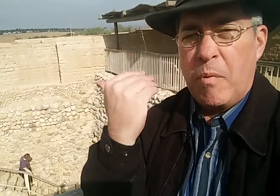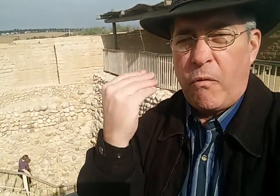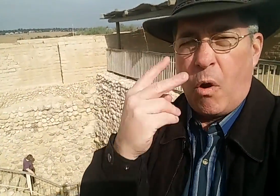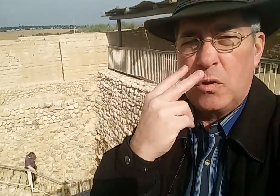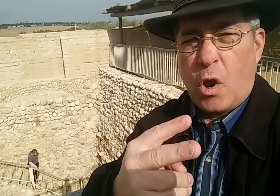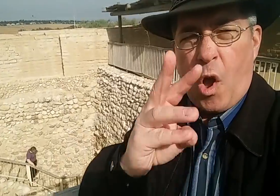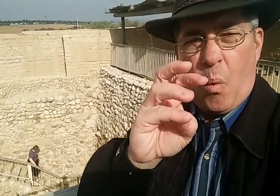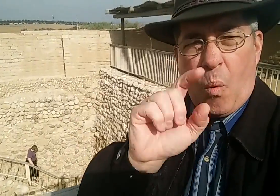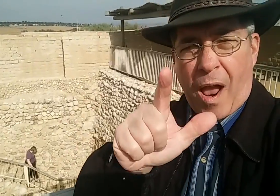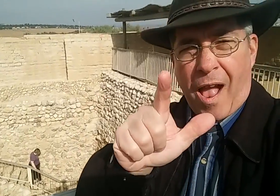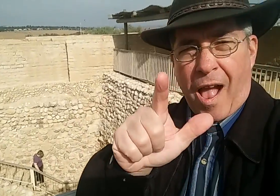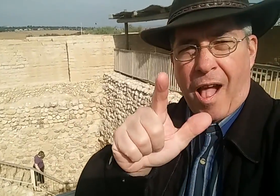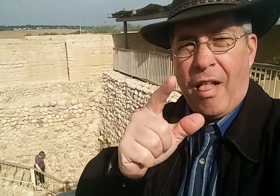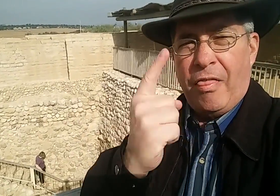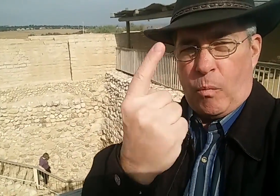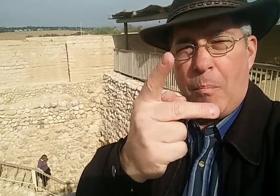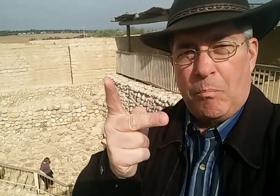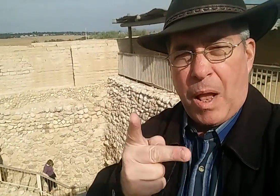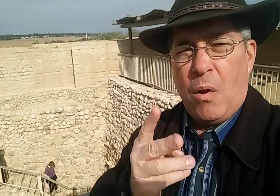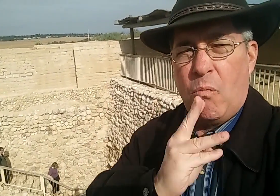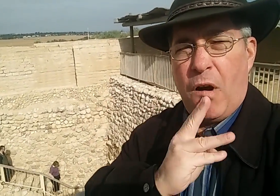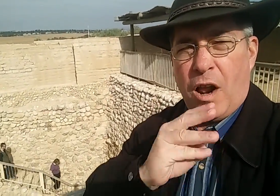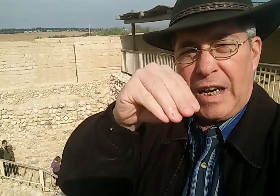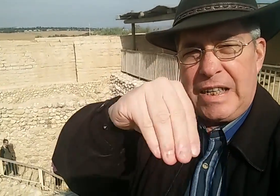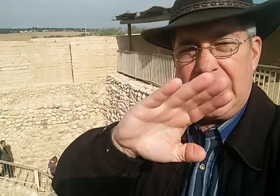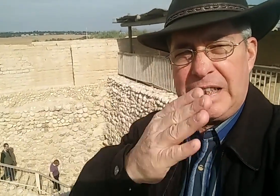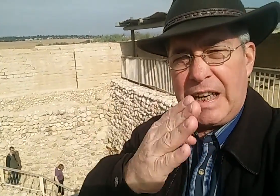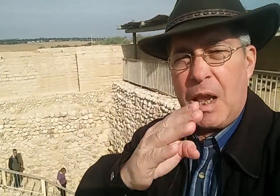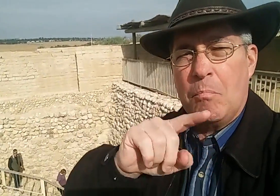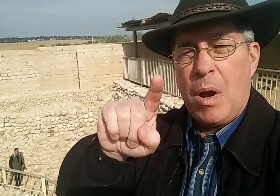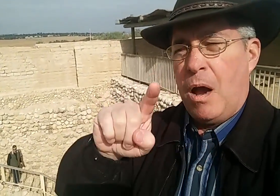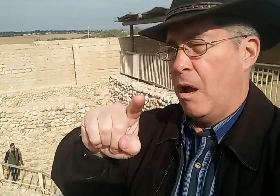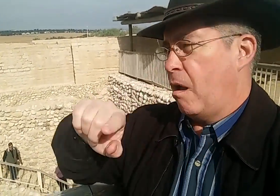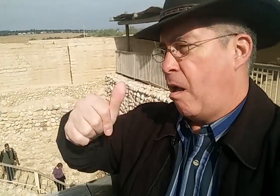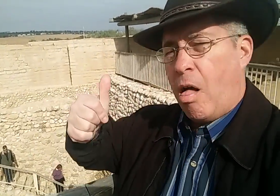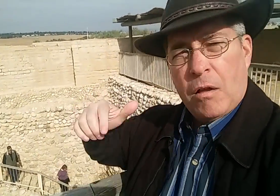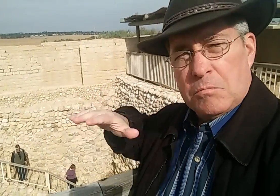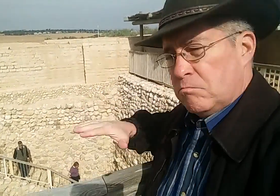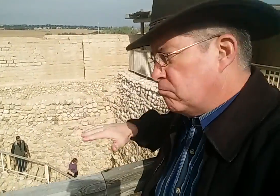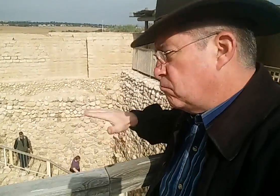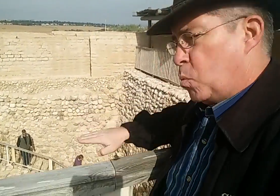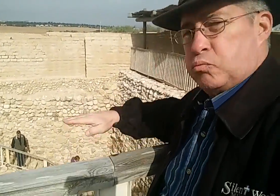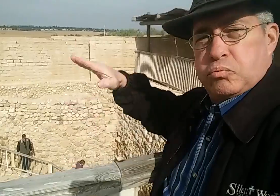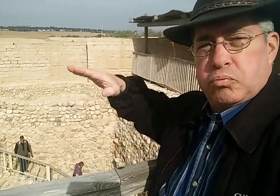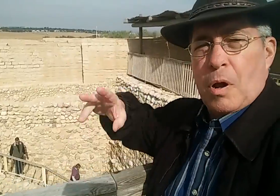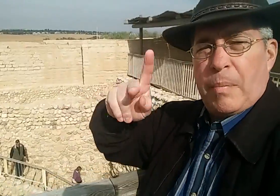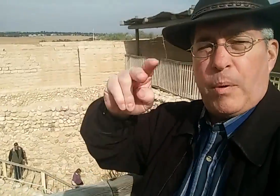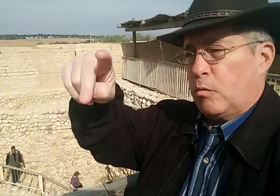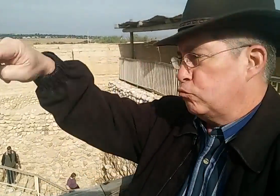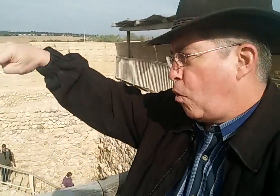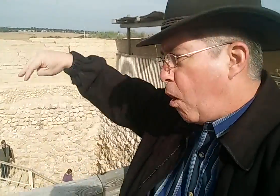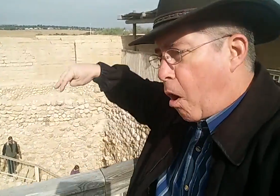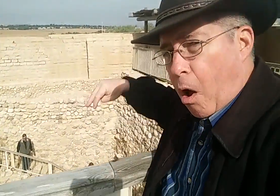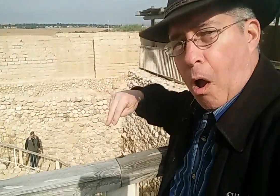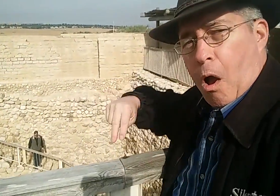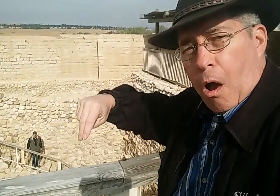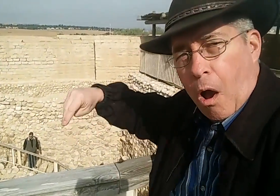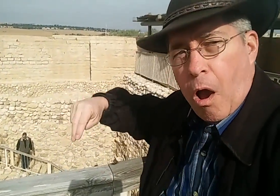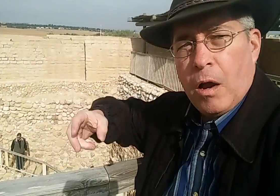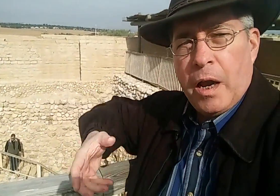through the bottom, and you saw the well over there. There was the well, and then this is the cistern where water would come, and people would go down,